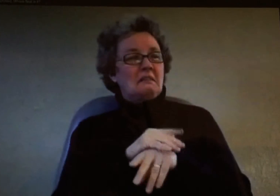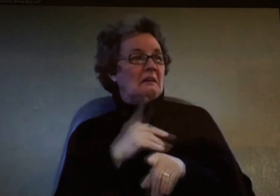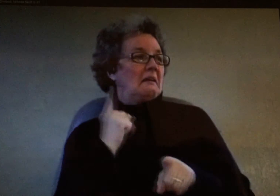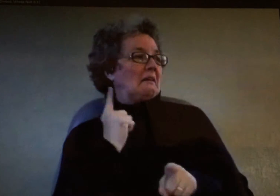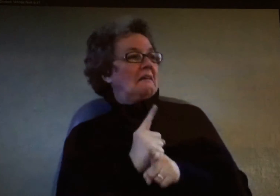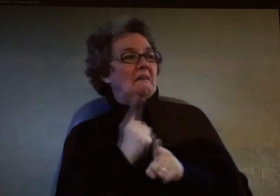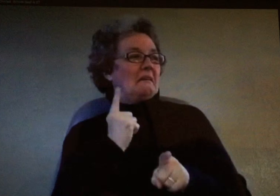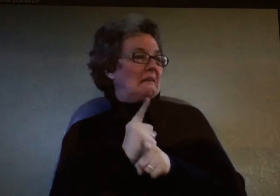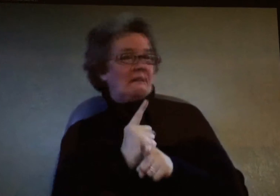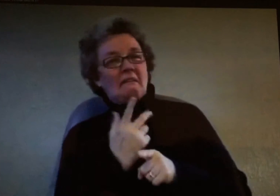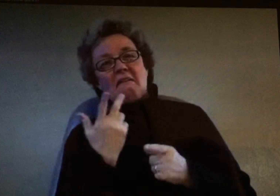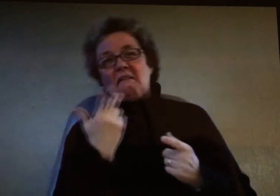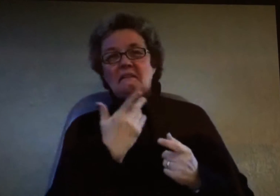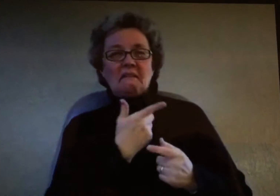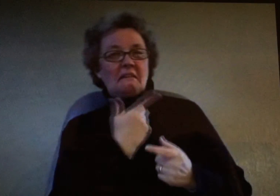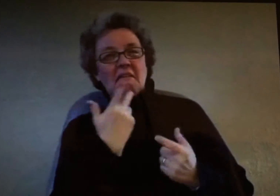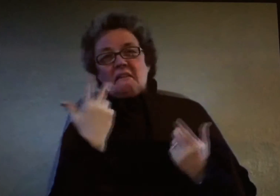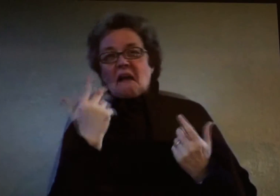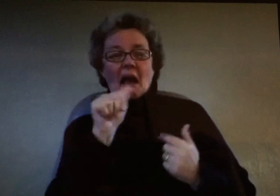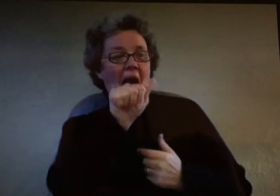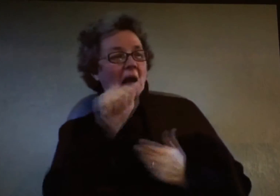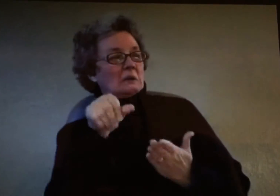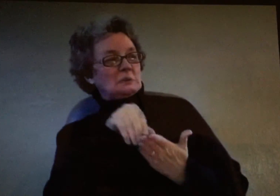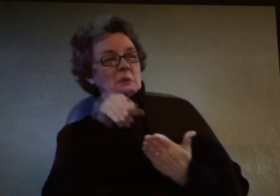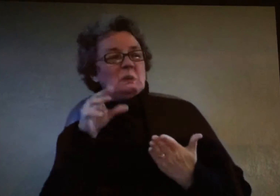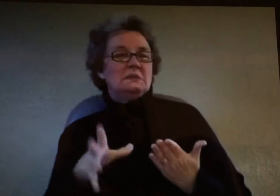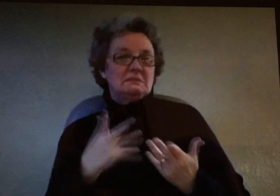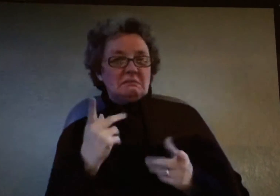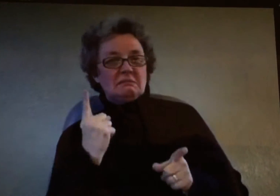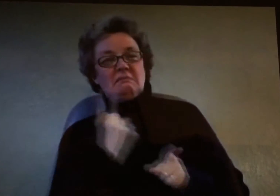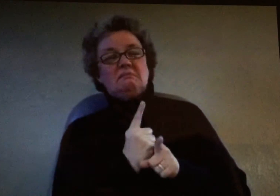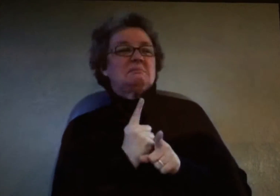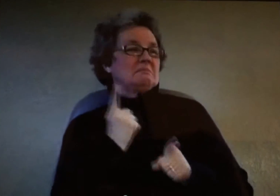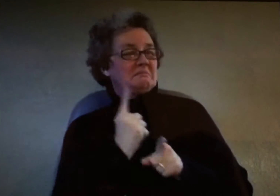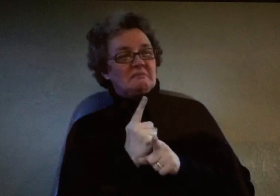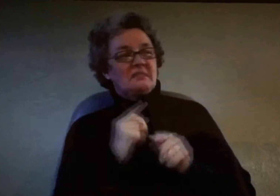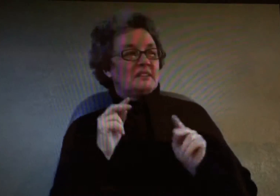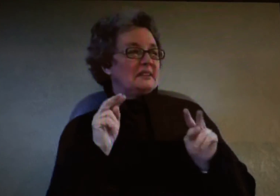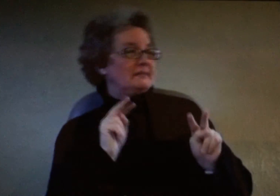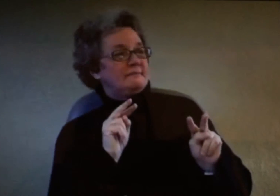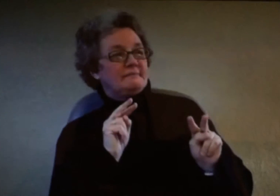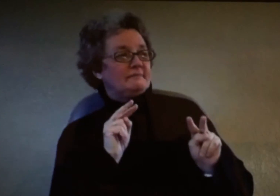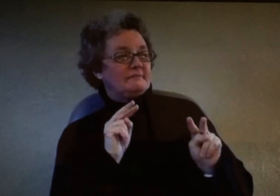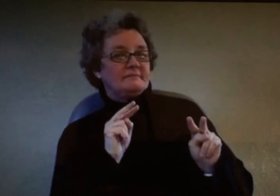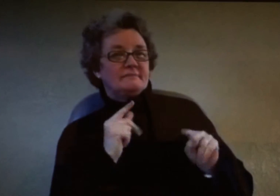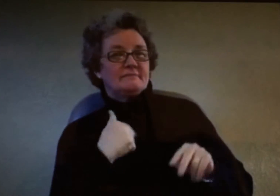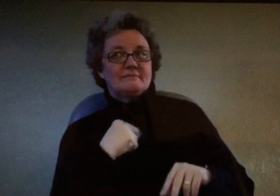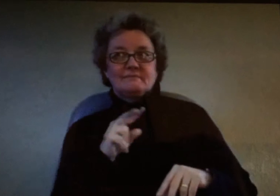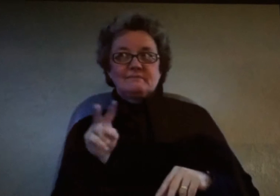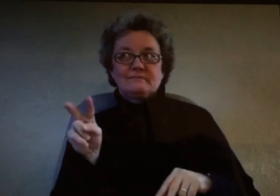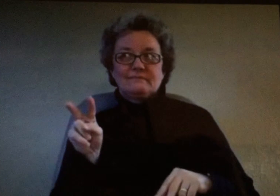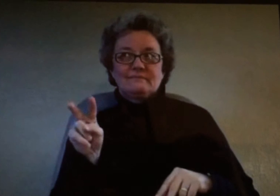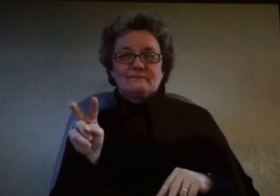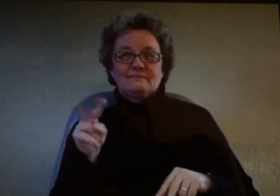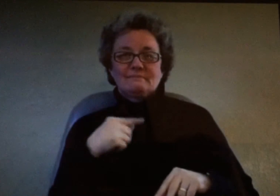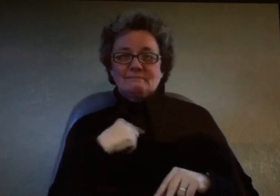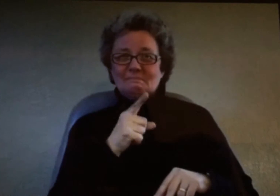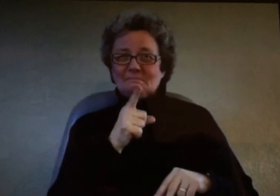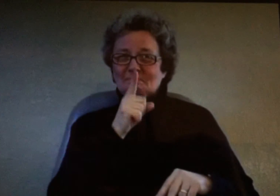of, oh, she's so smart. She's good at English. She's an A student. She can do it. And I